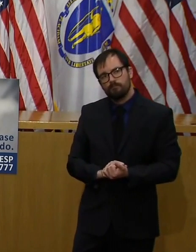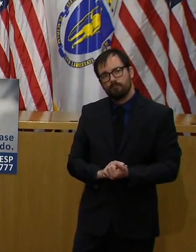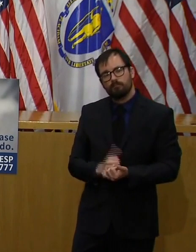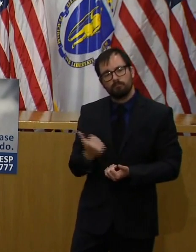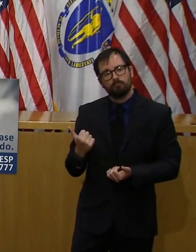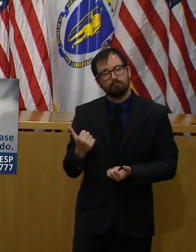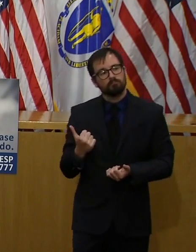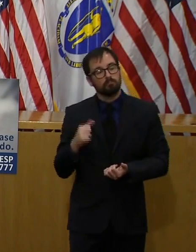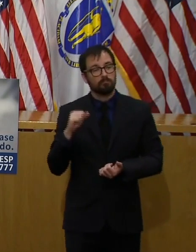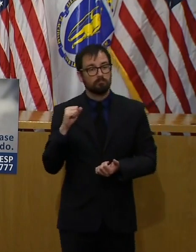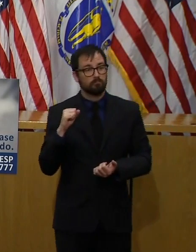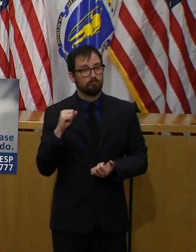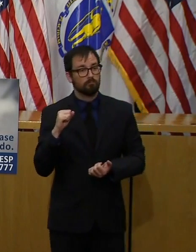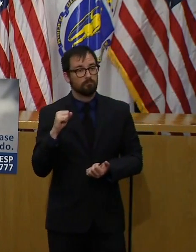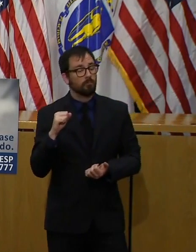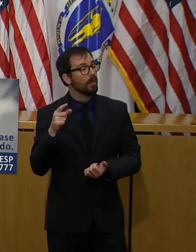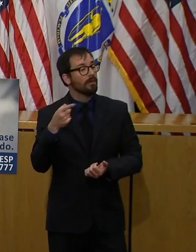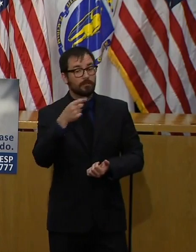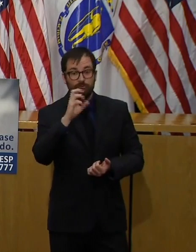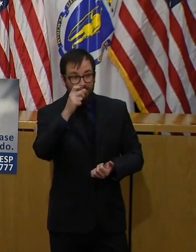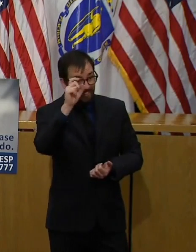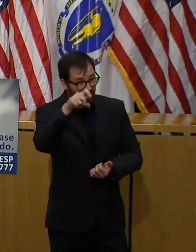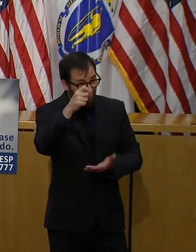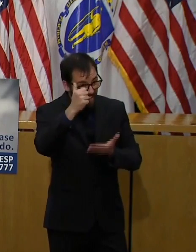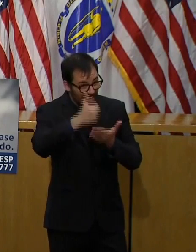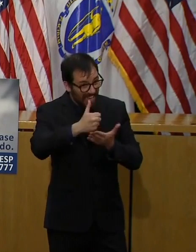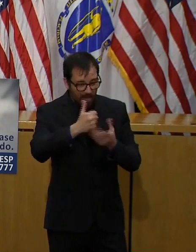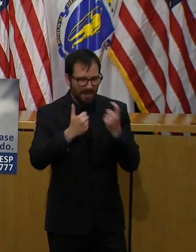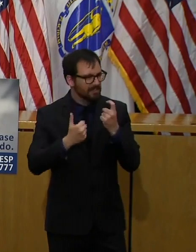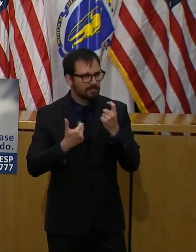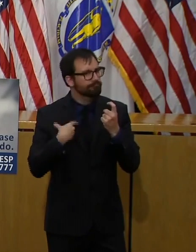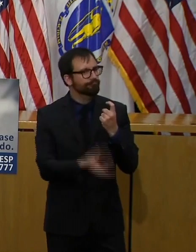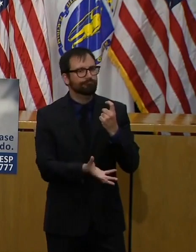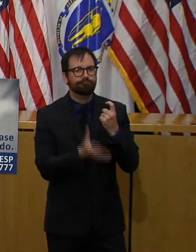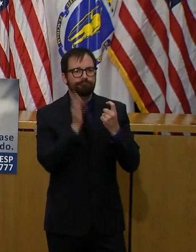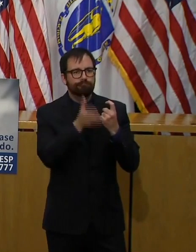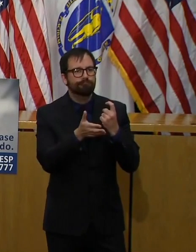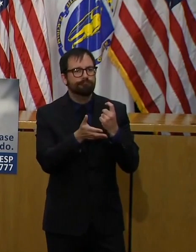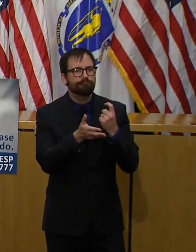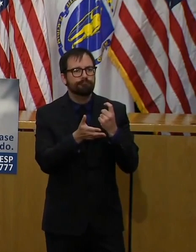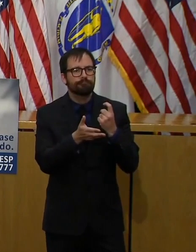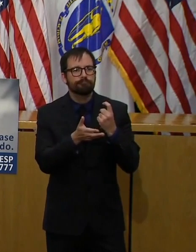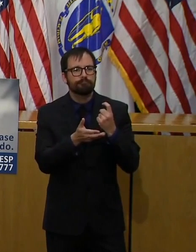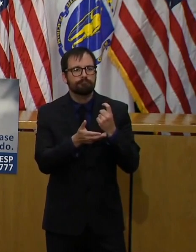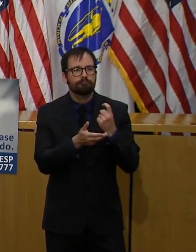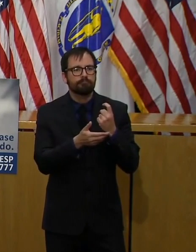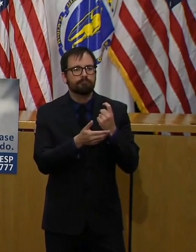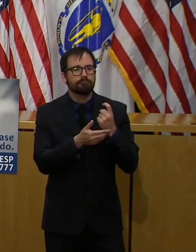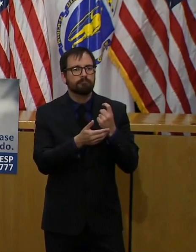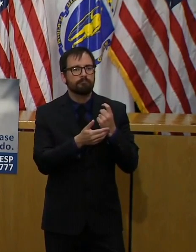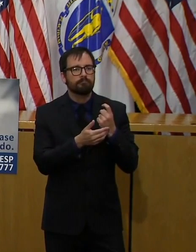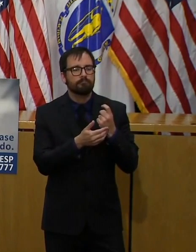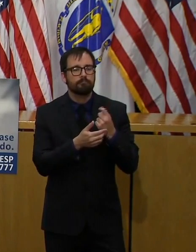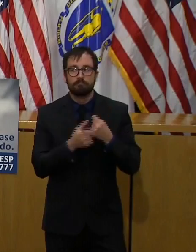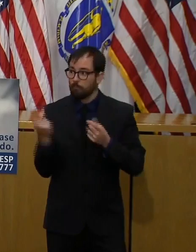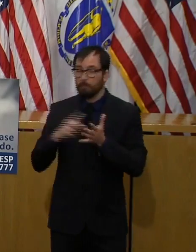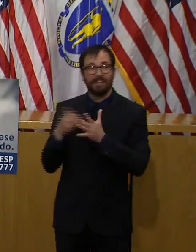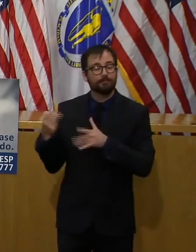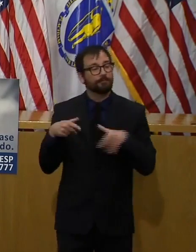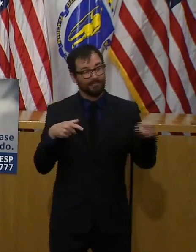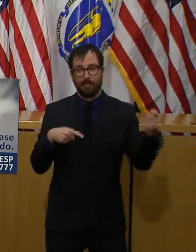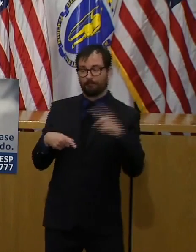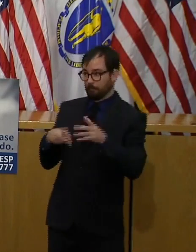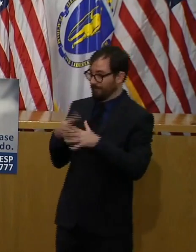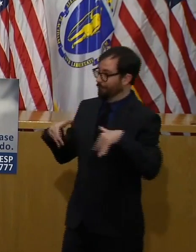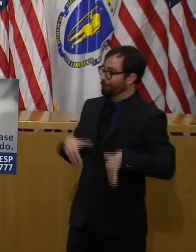ask. You don't think the state should proactively be funneling resources there? I think it's there's a number of things we offered to the city of Chelsea that they said